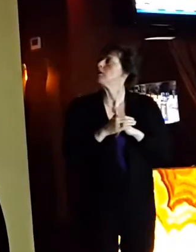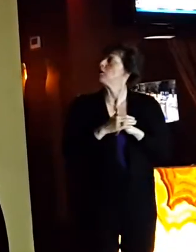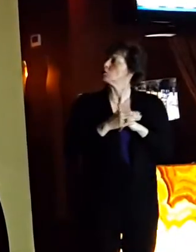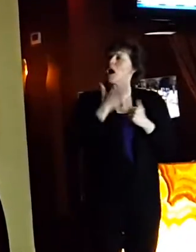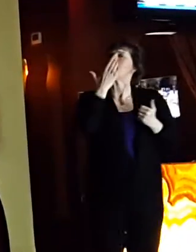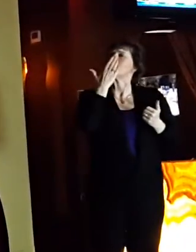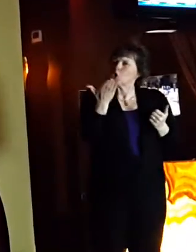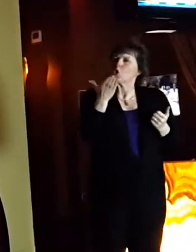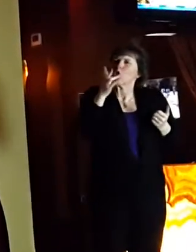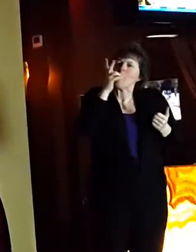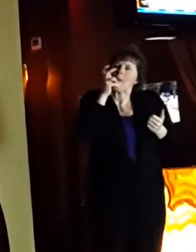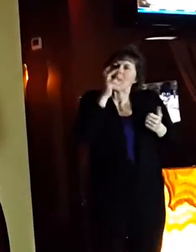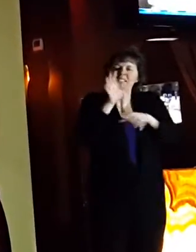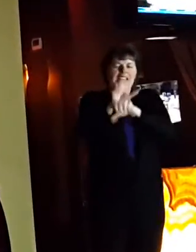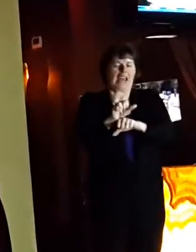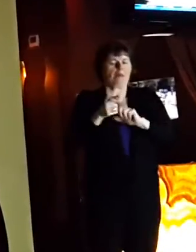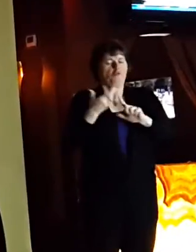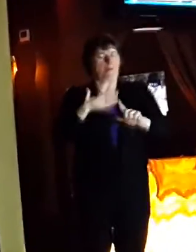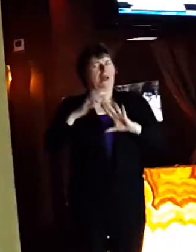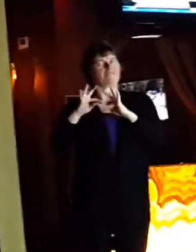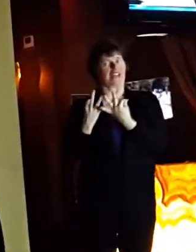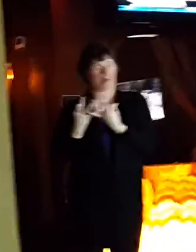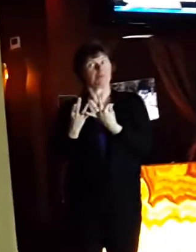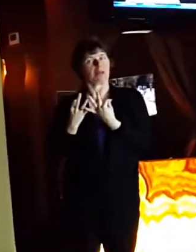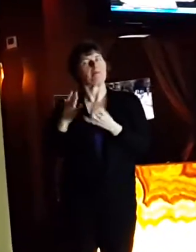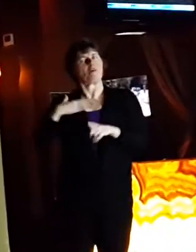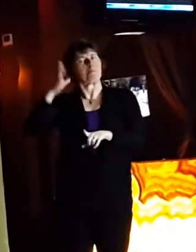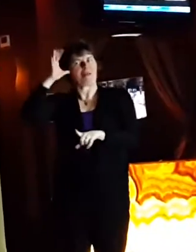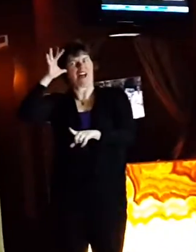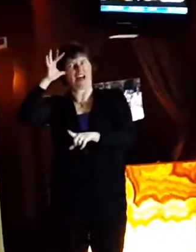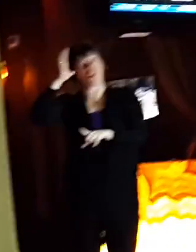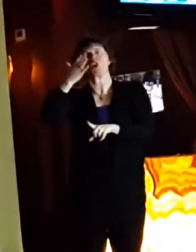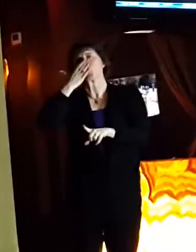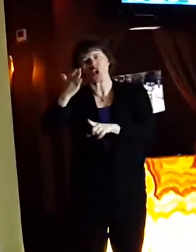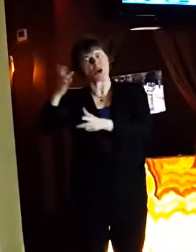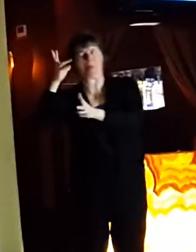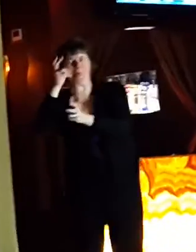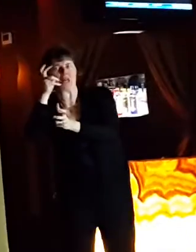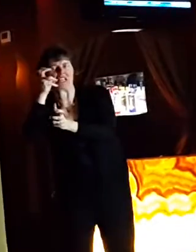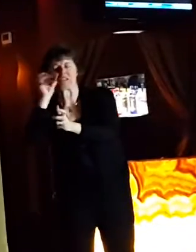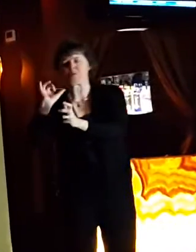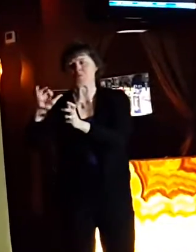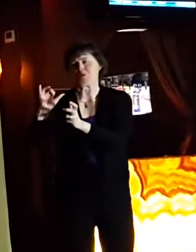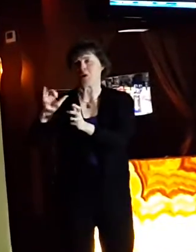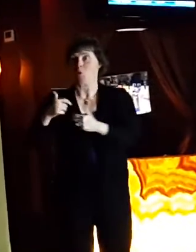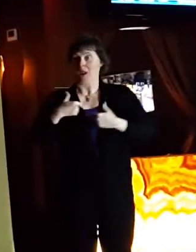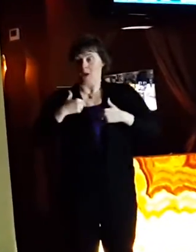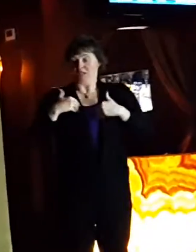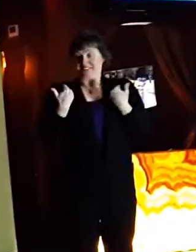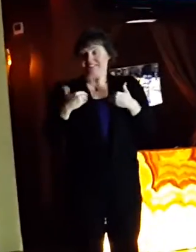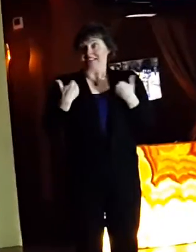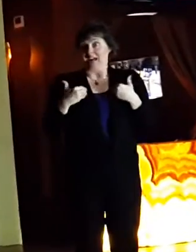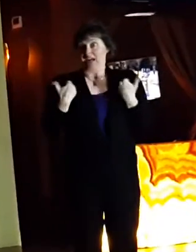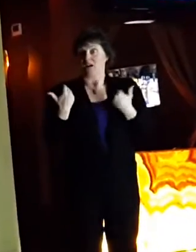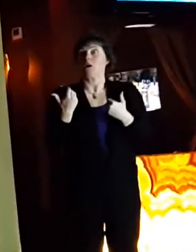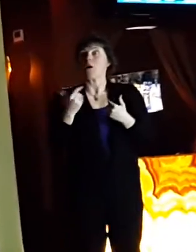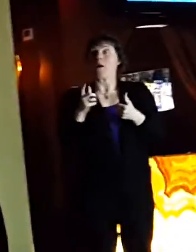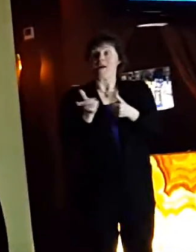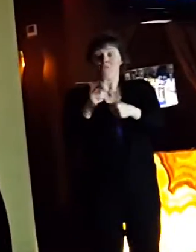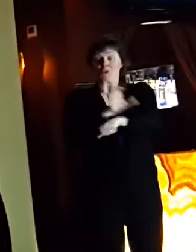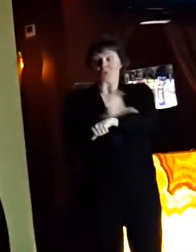this listening habit from my family, specifically my dad and his side of the family. When I was younger, we worked on my